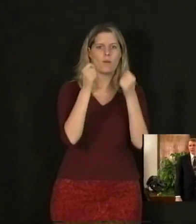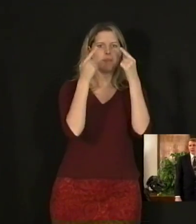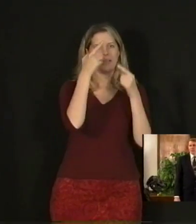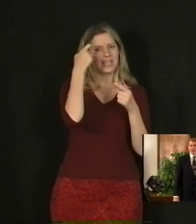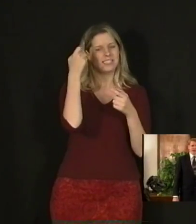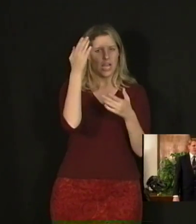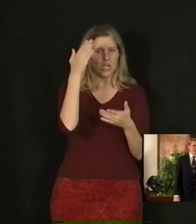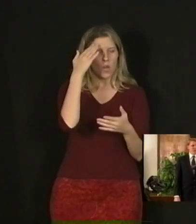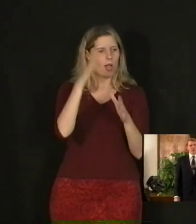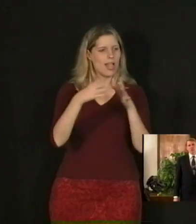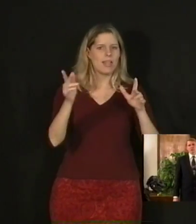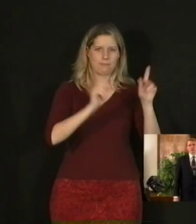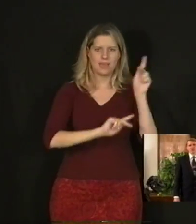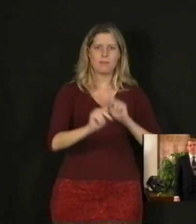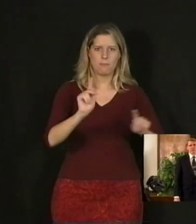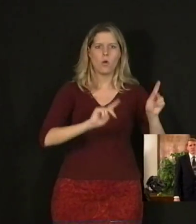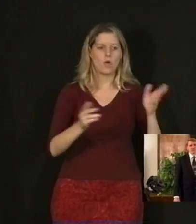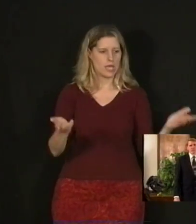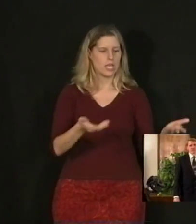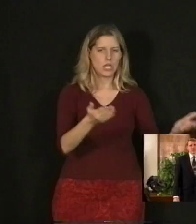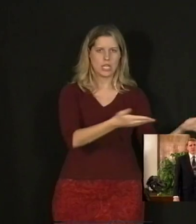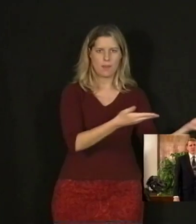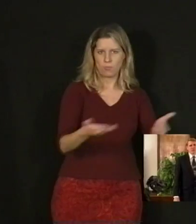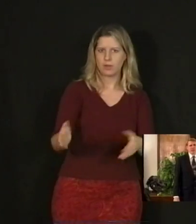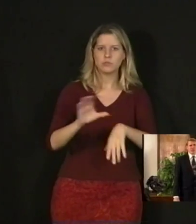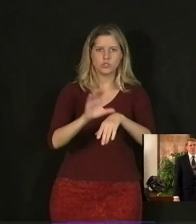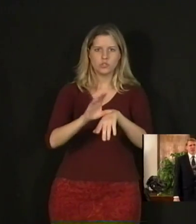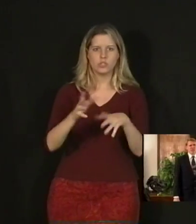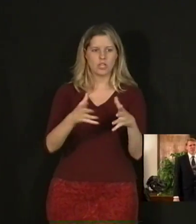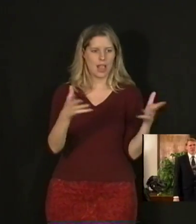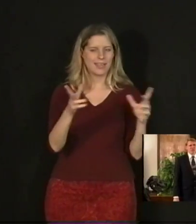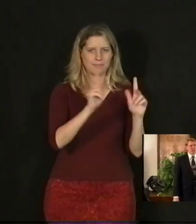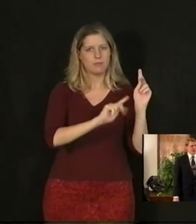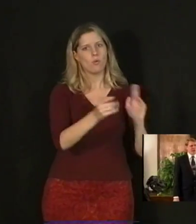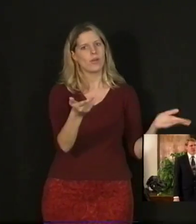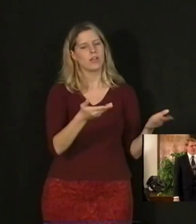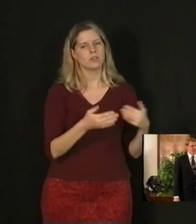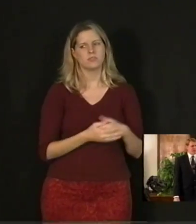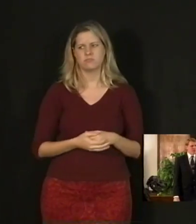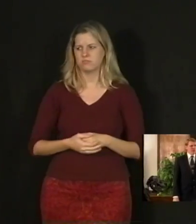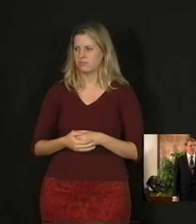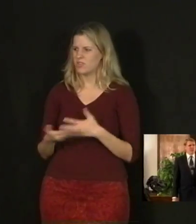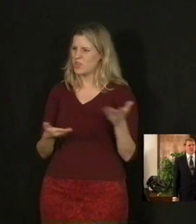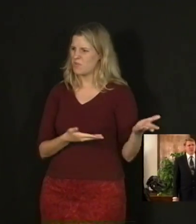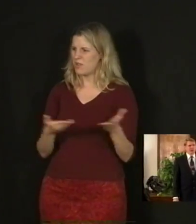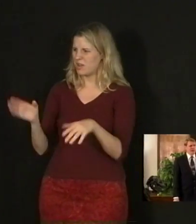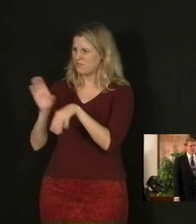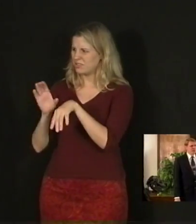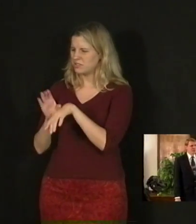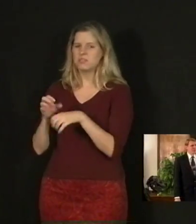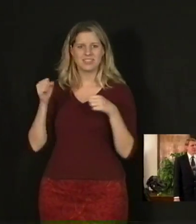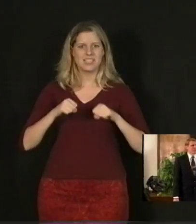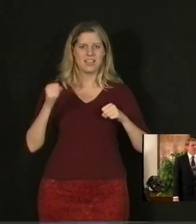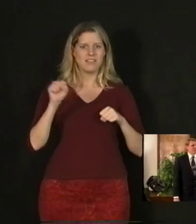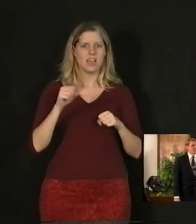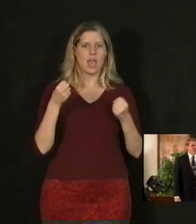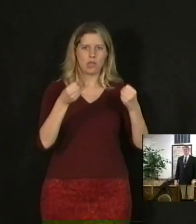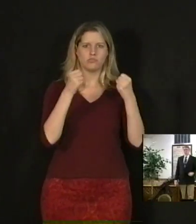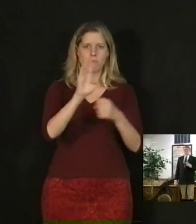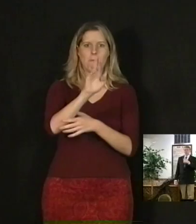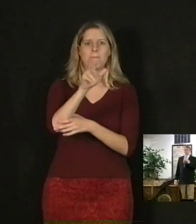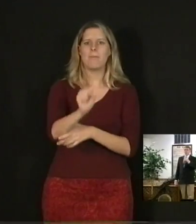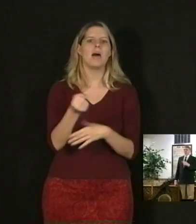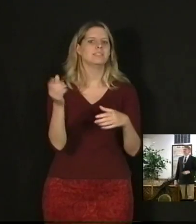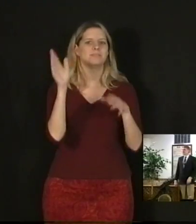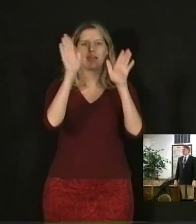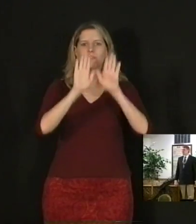here, and I bring a lot of these folks to church." He said, "You bring them to church?" I said, "Yeah, I drive a bus, come in here every Sunday, bring a lot of them to church." He